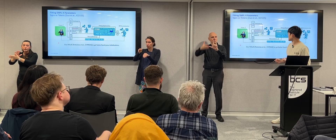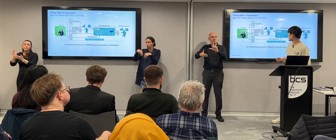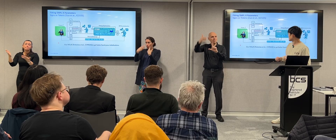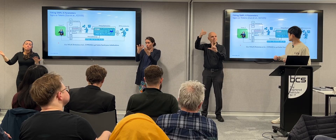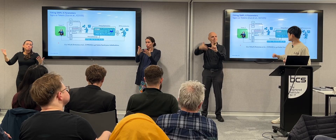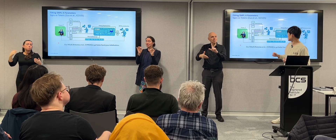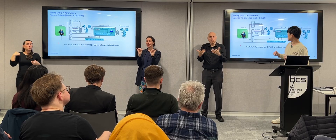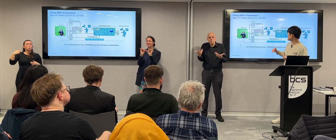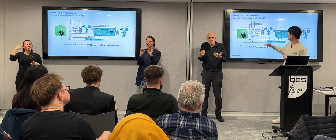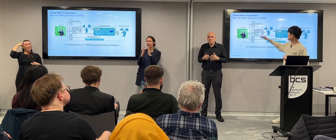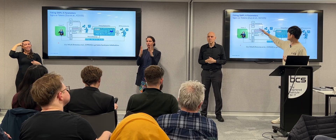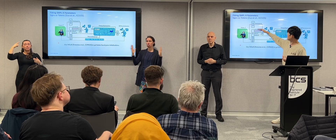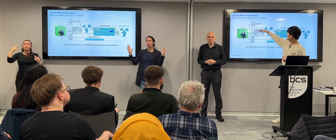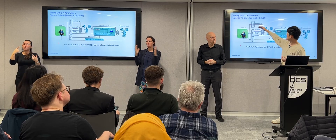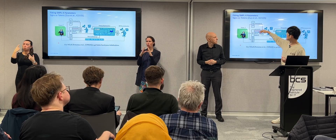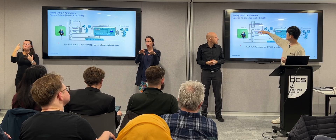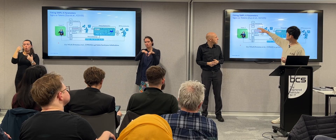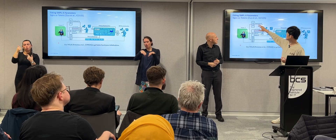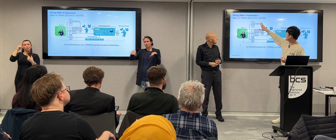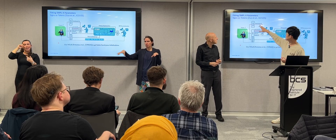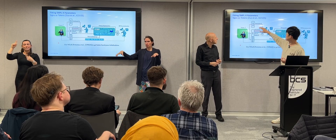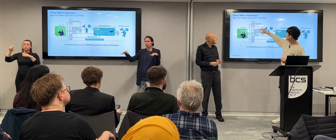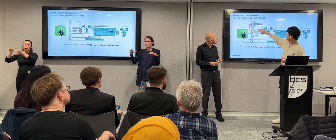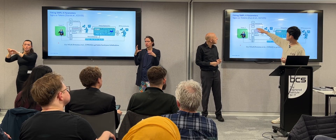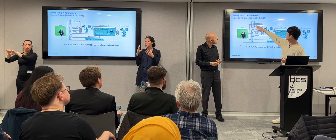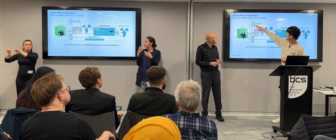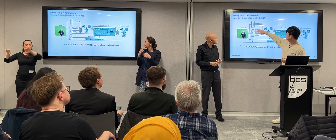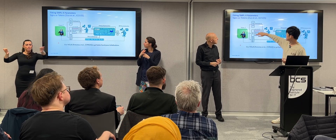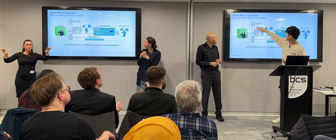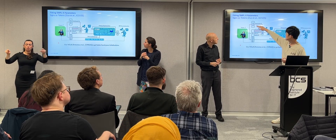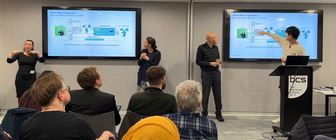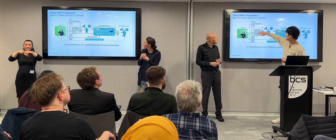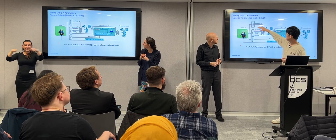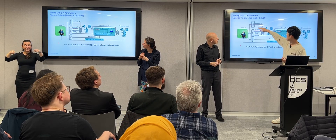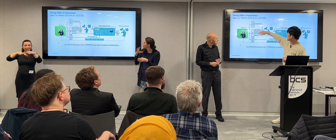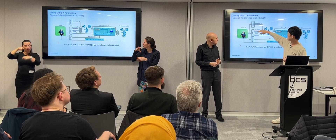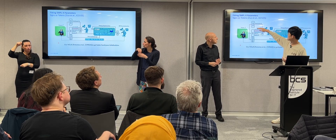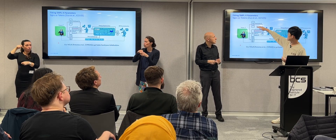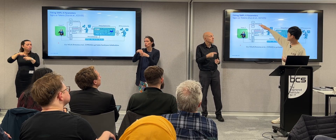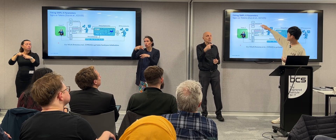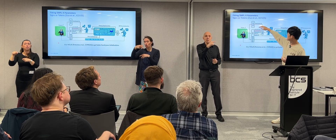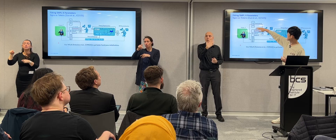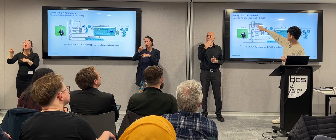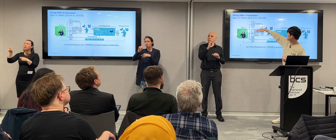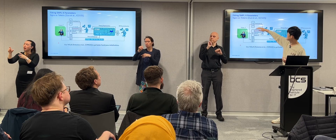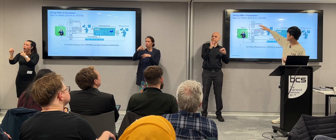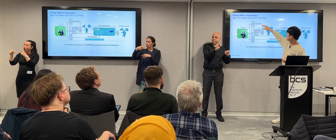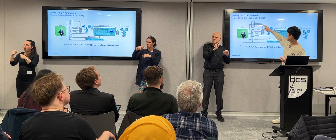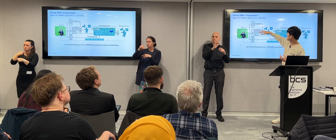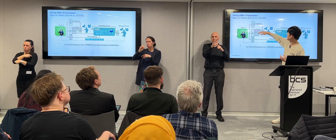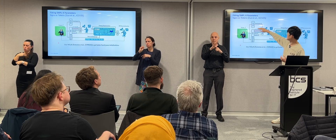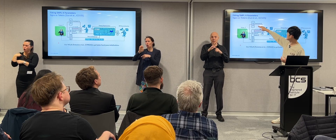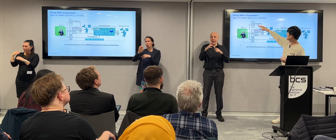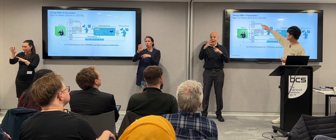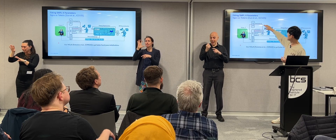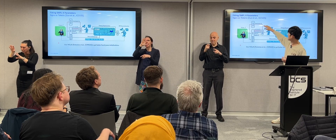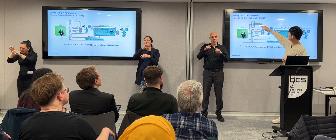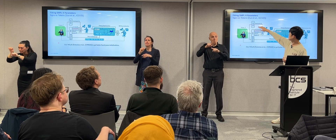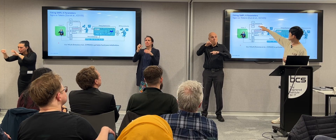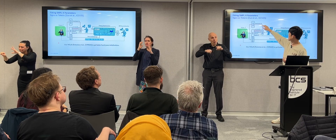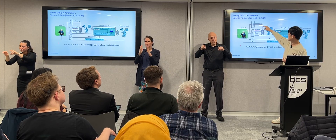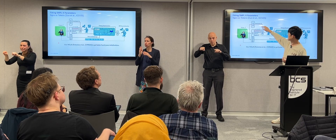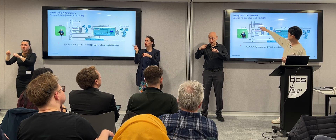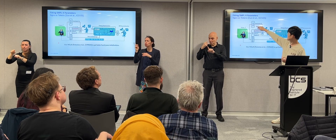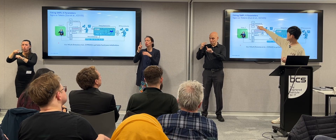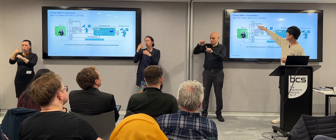pipeline, which includes multiple pose estimators that are responsible to different